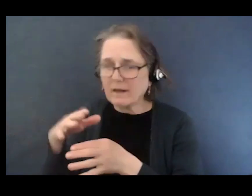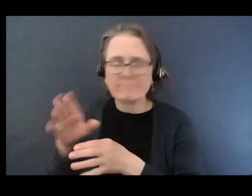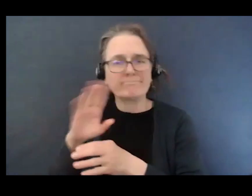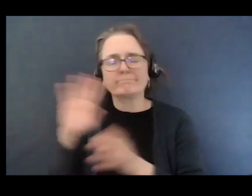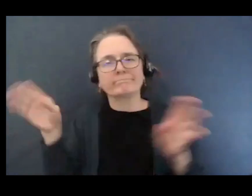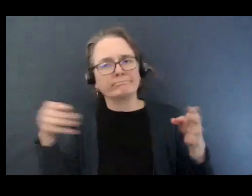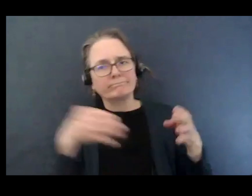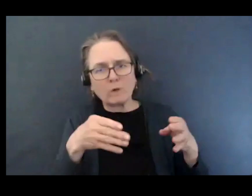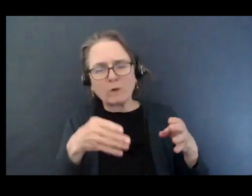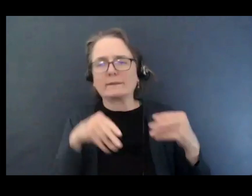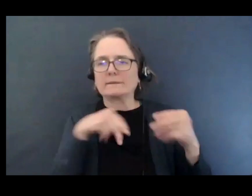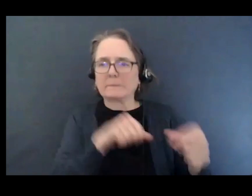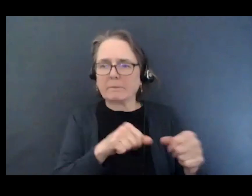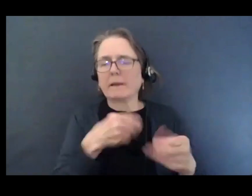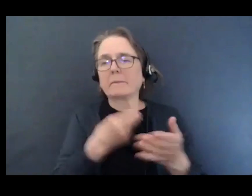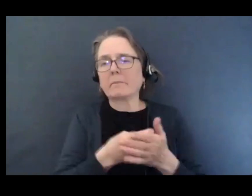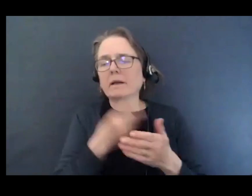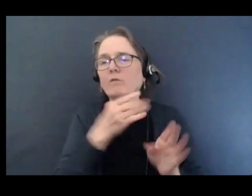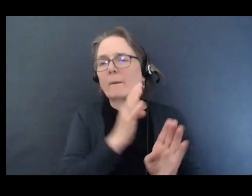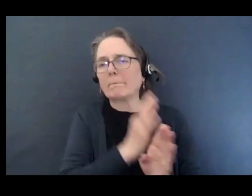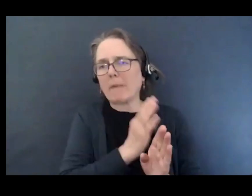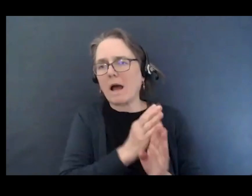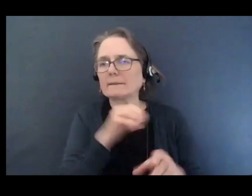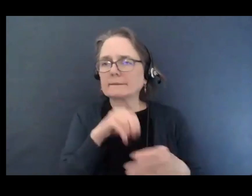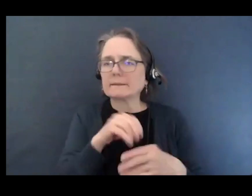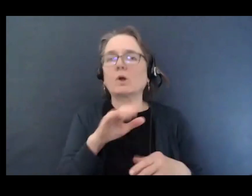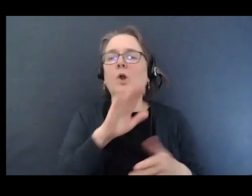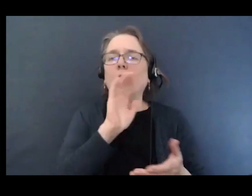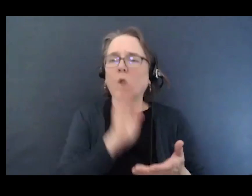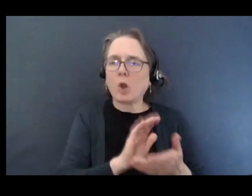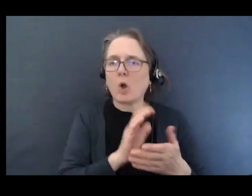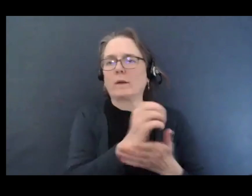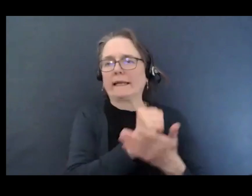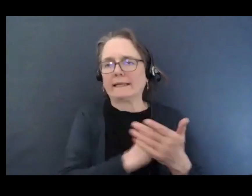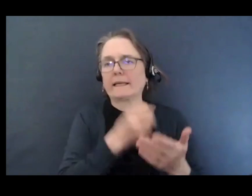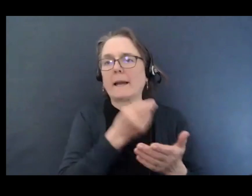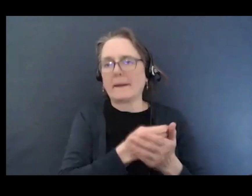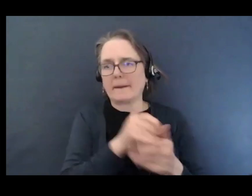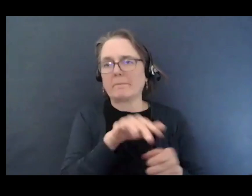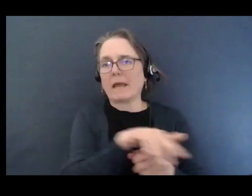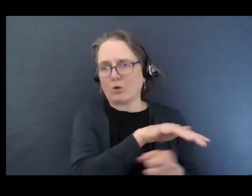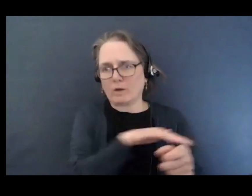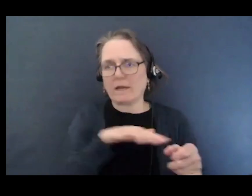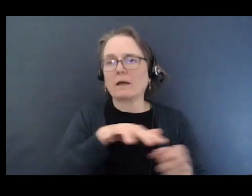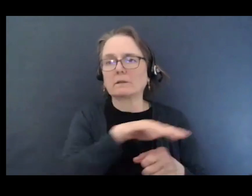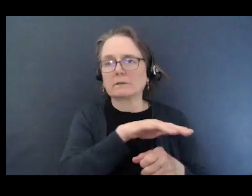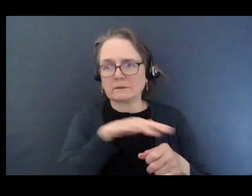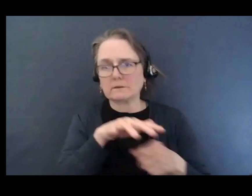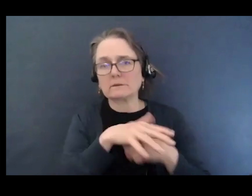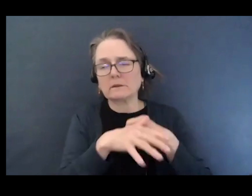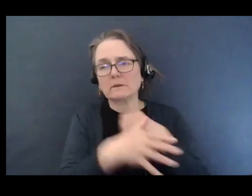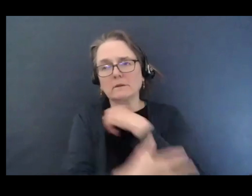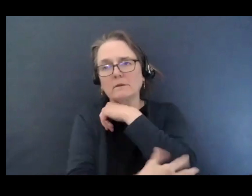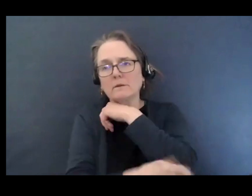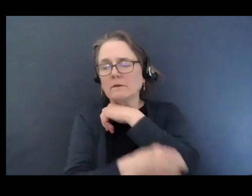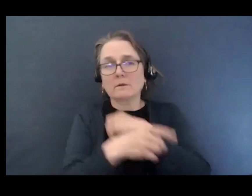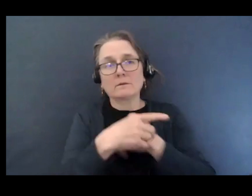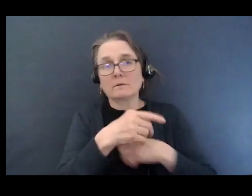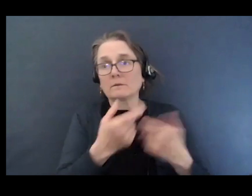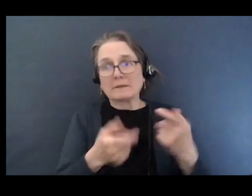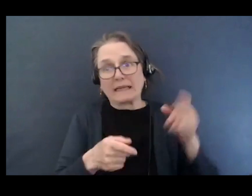neighborhoods. They need it more. But of course, there are also lower income people living in Northwest